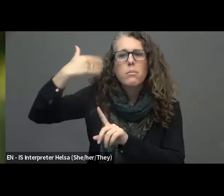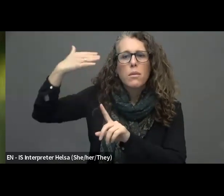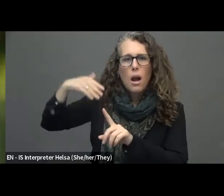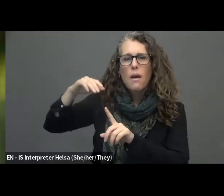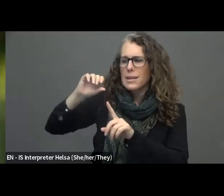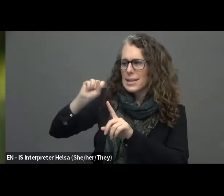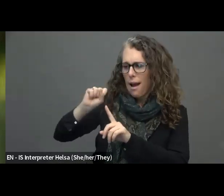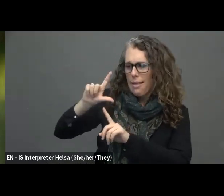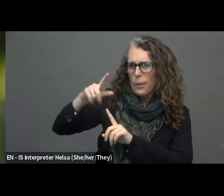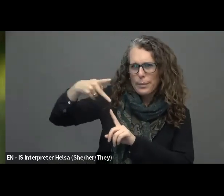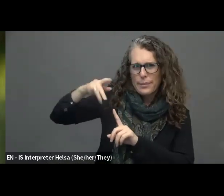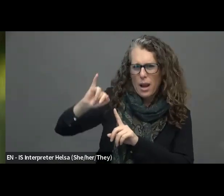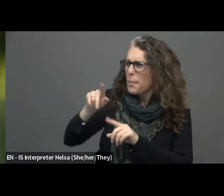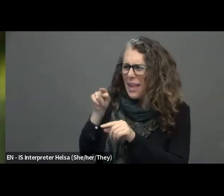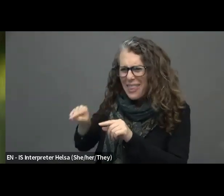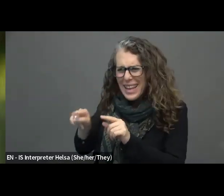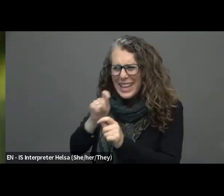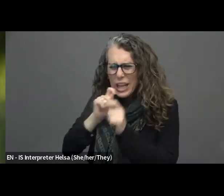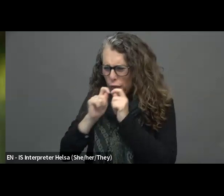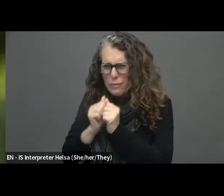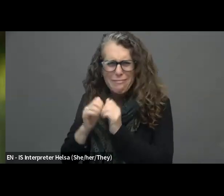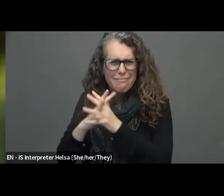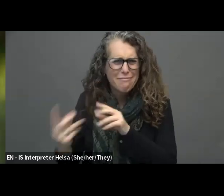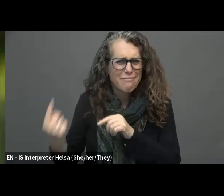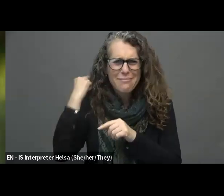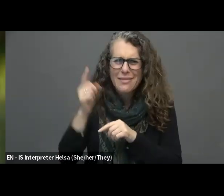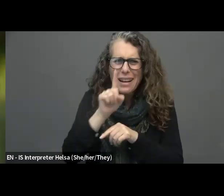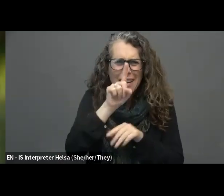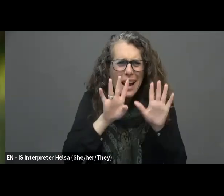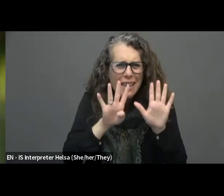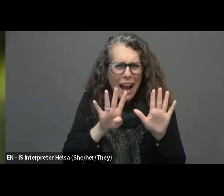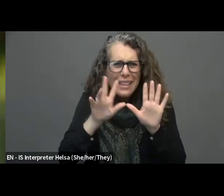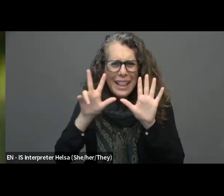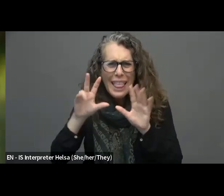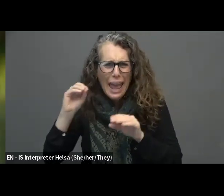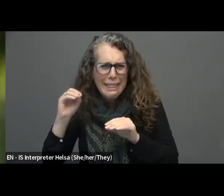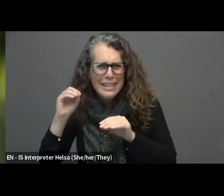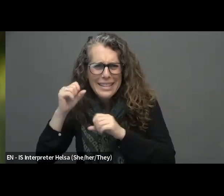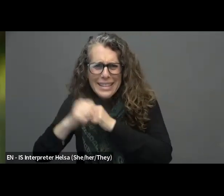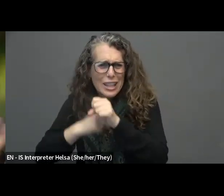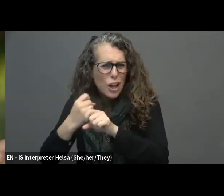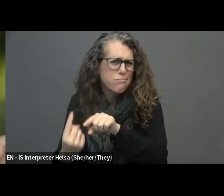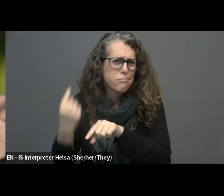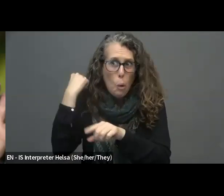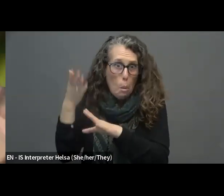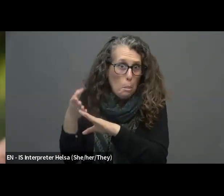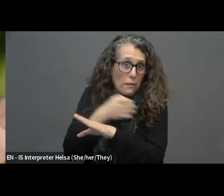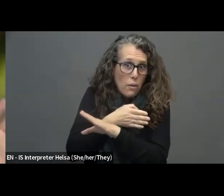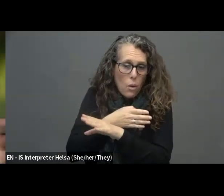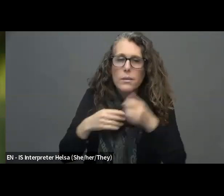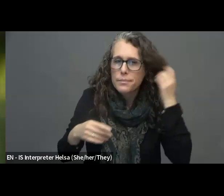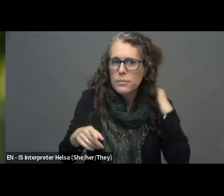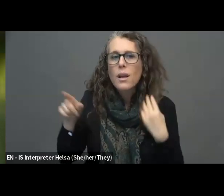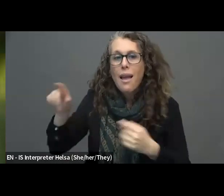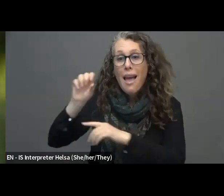been developed, I think, I don't know when in the US, 1980s, or maybe even earlier. That's an adaptation. It has been